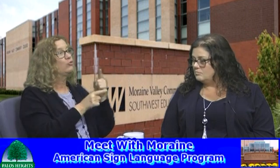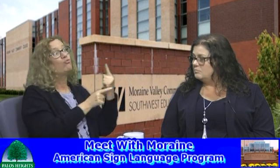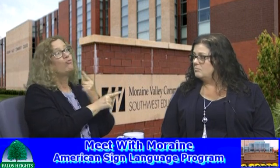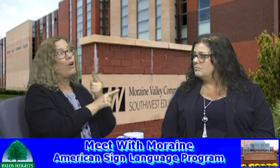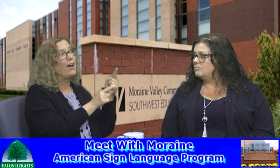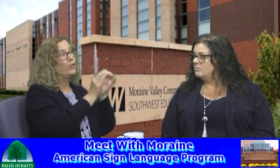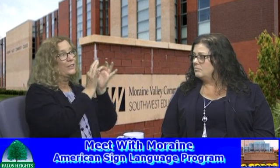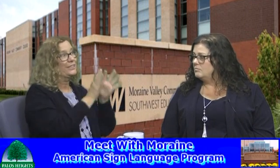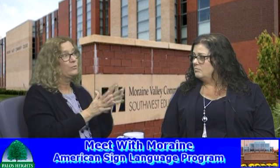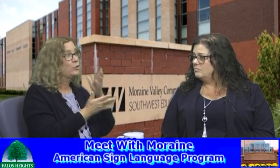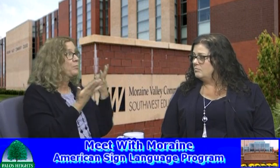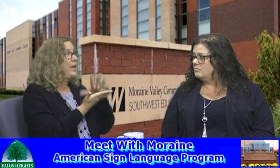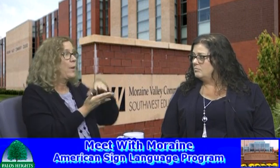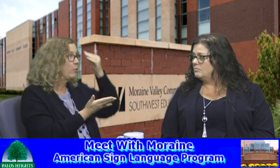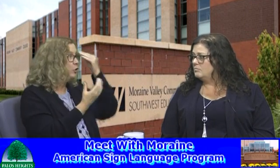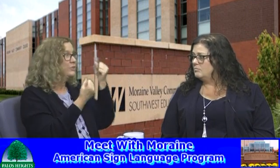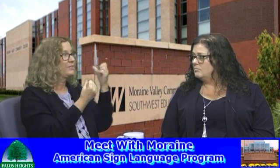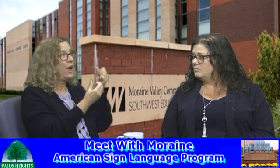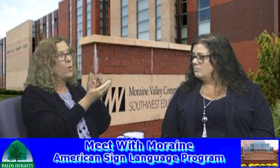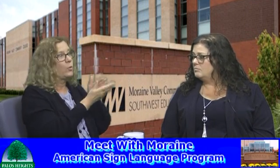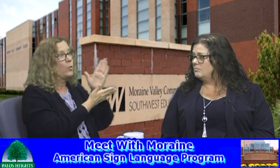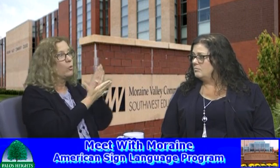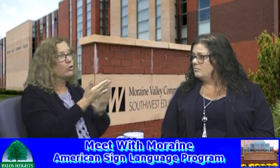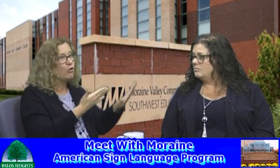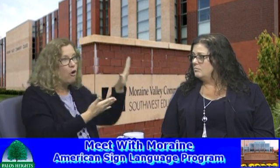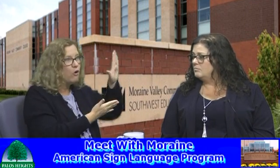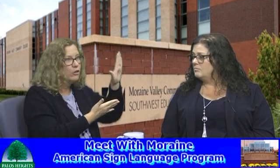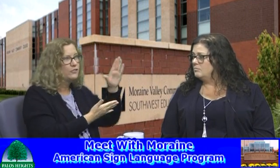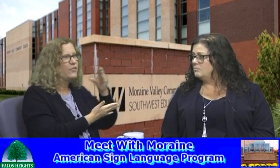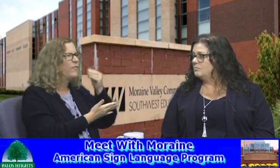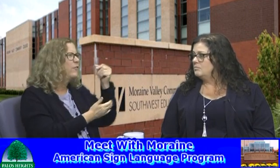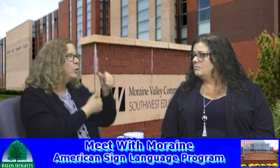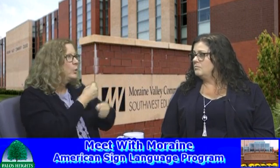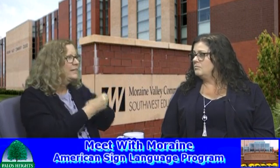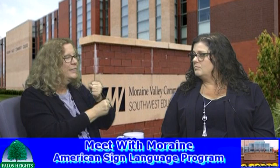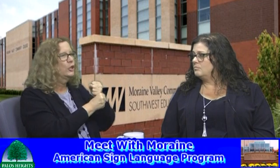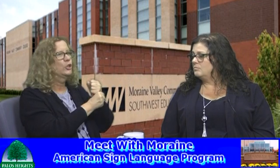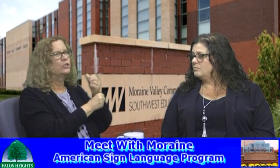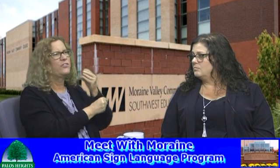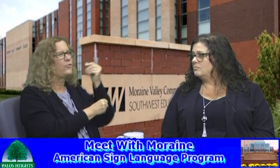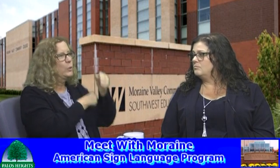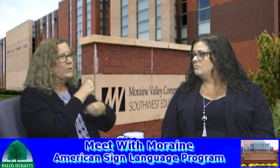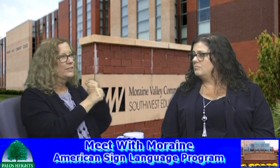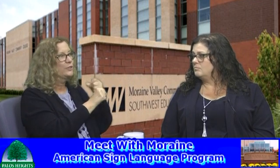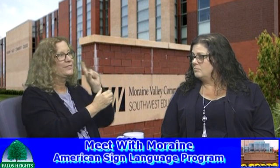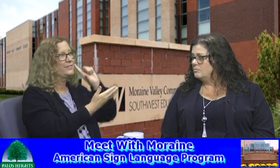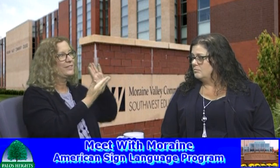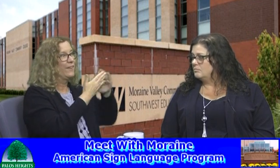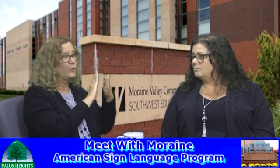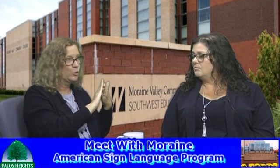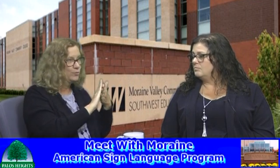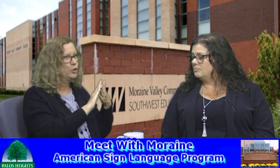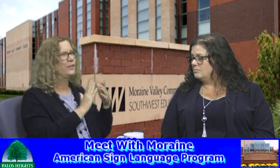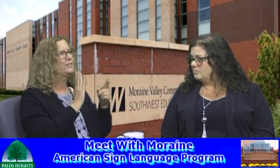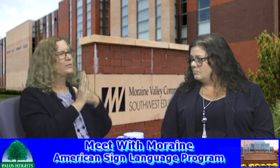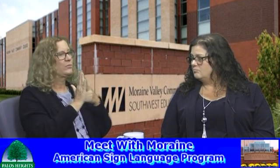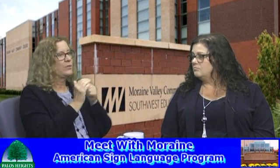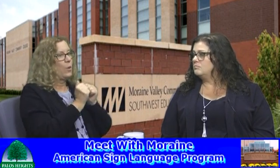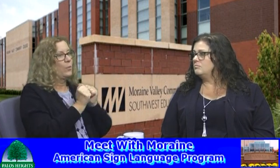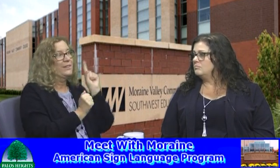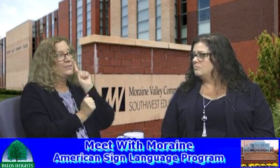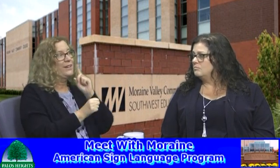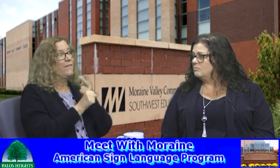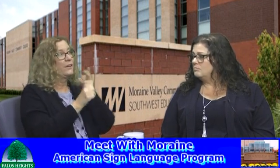diverse community, as opposed to an interpreter who may learn sign language through college, maybe take a few years